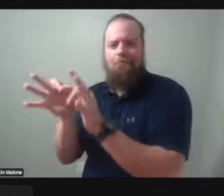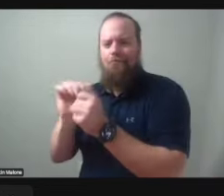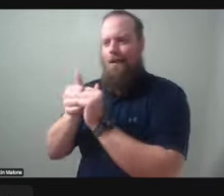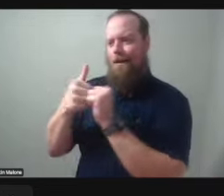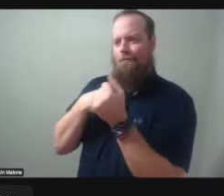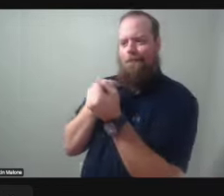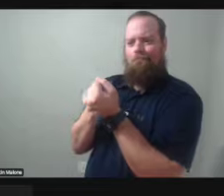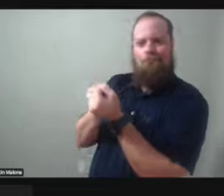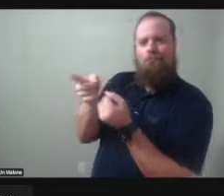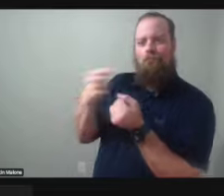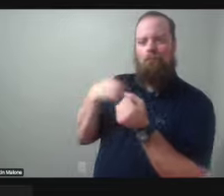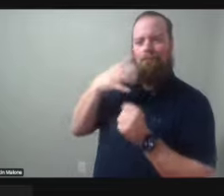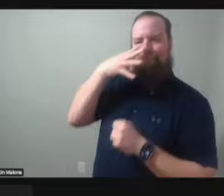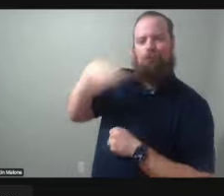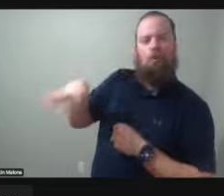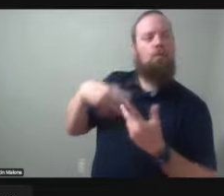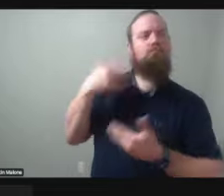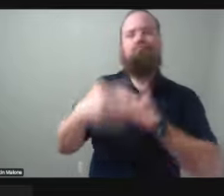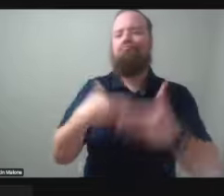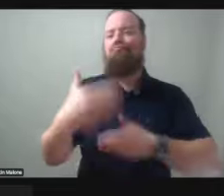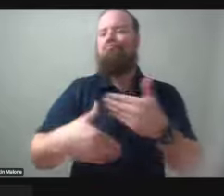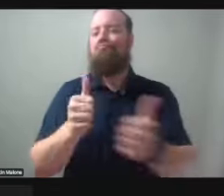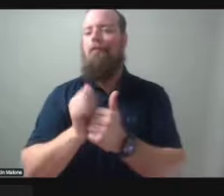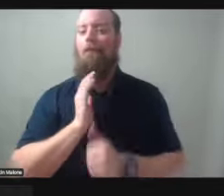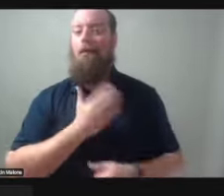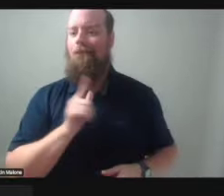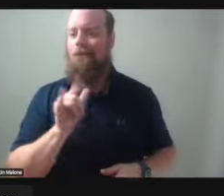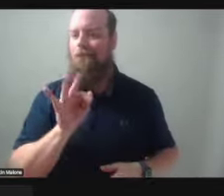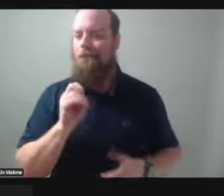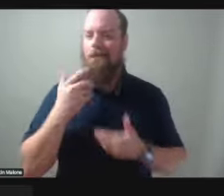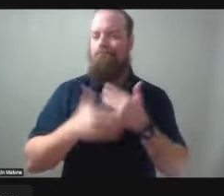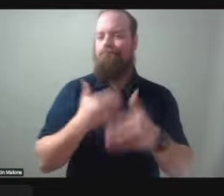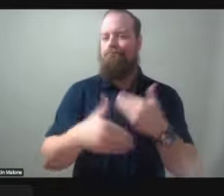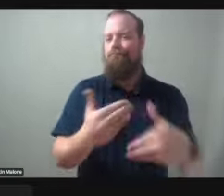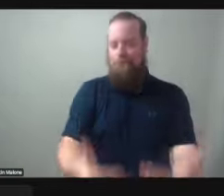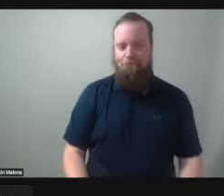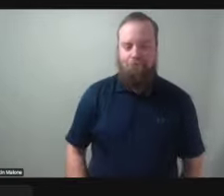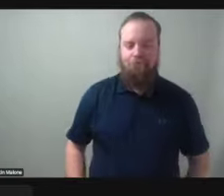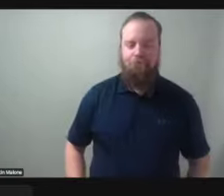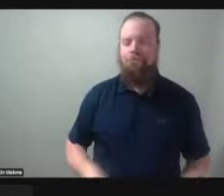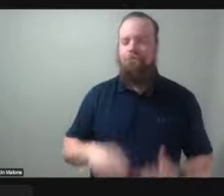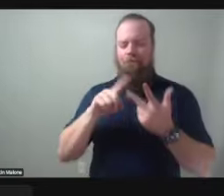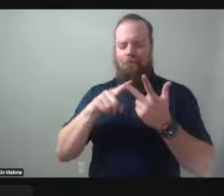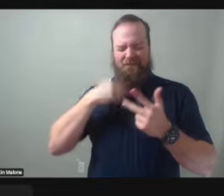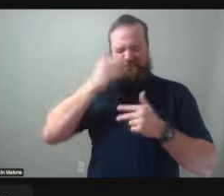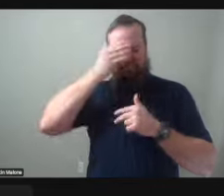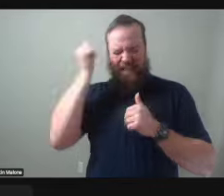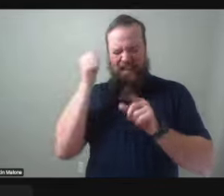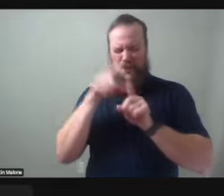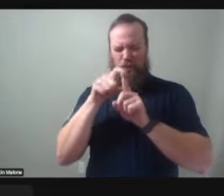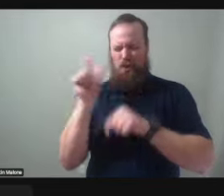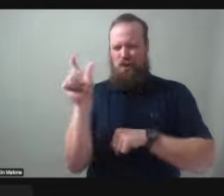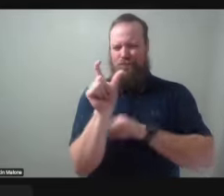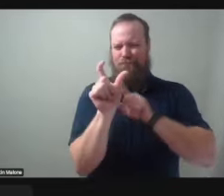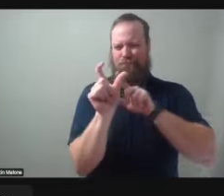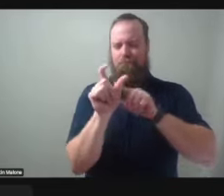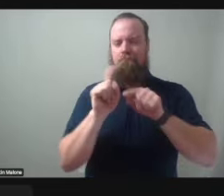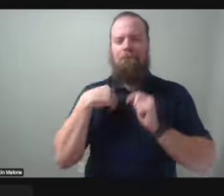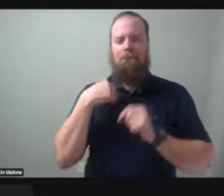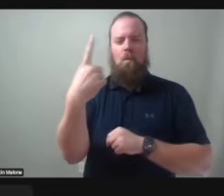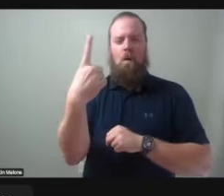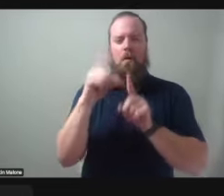loss. And it's not even a question of partnering or seeing how to come alongside those who